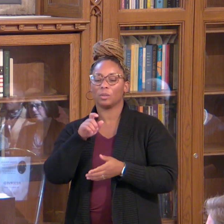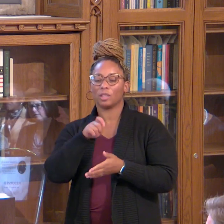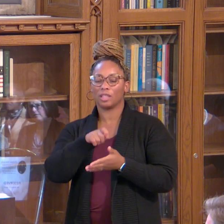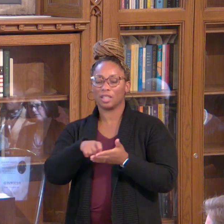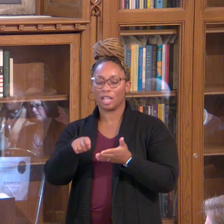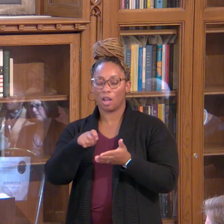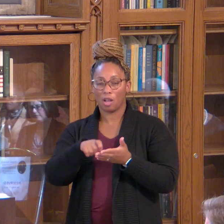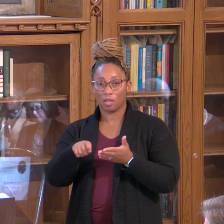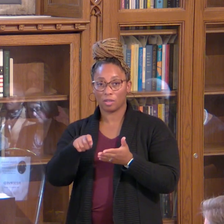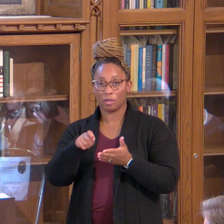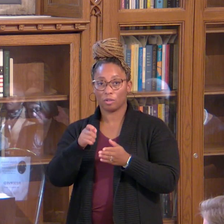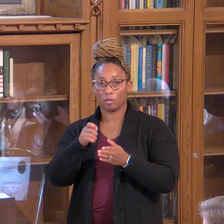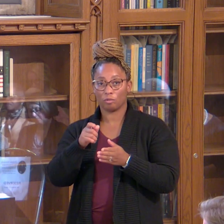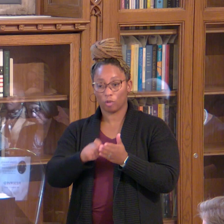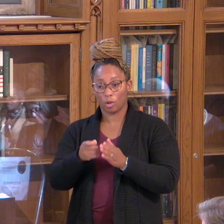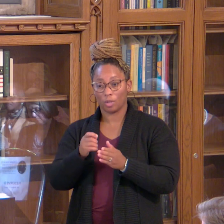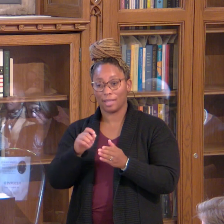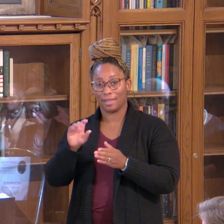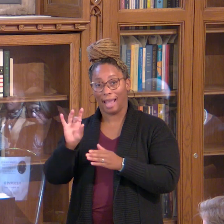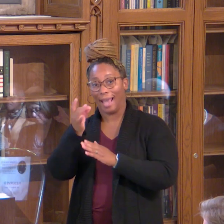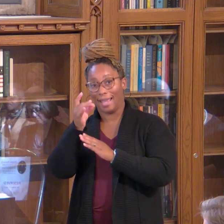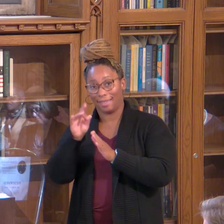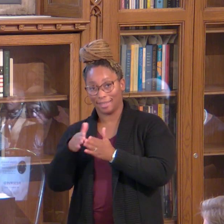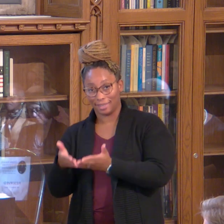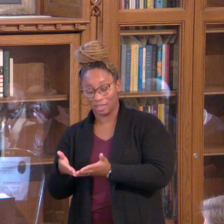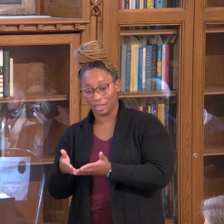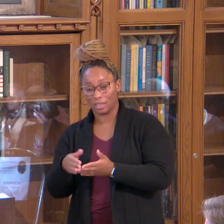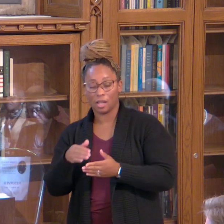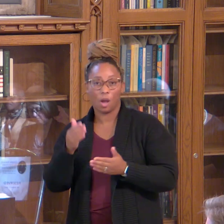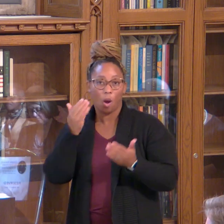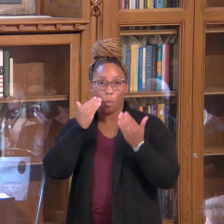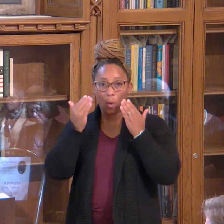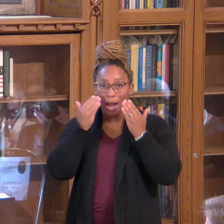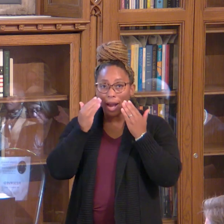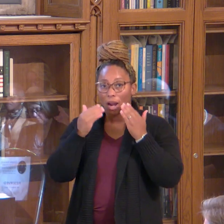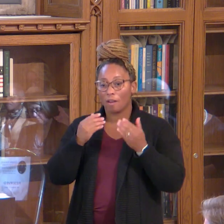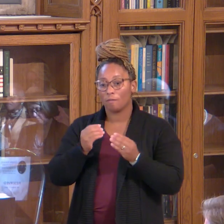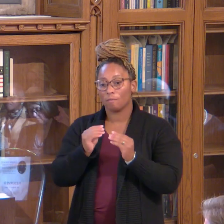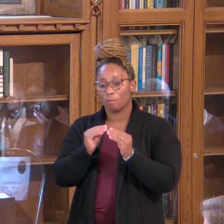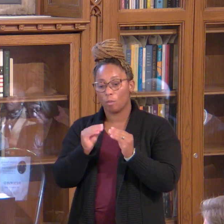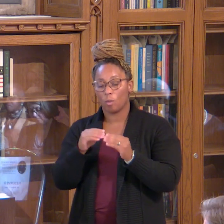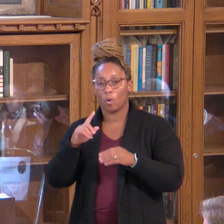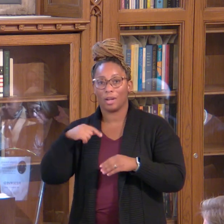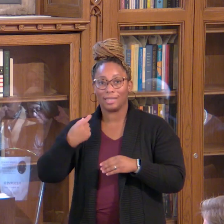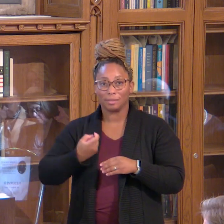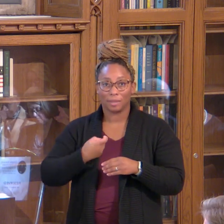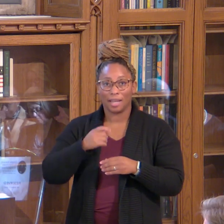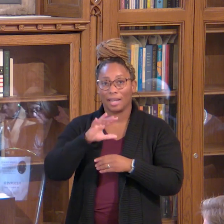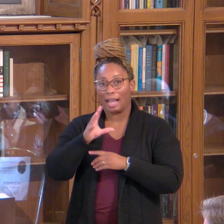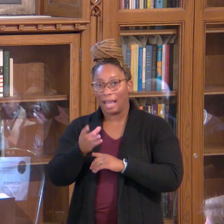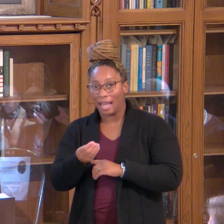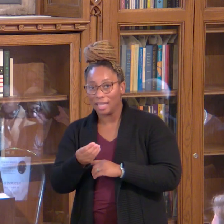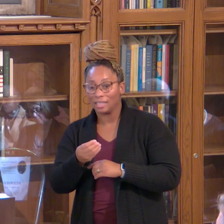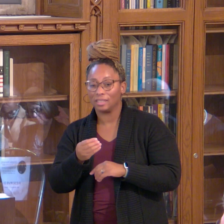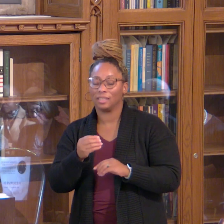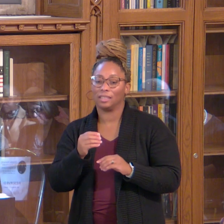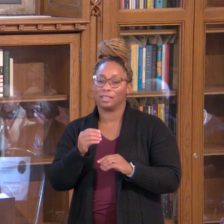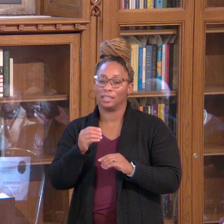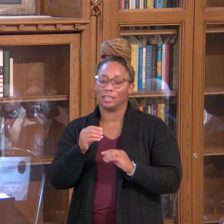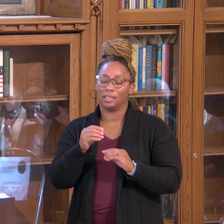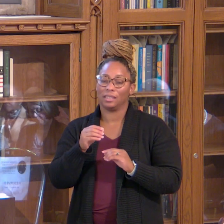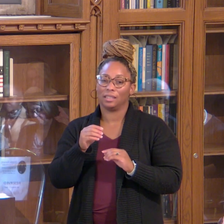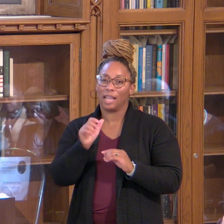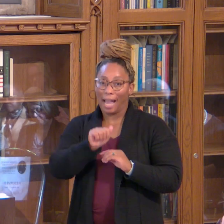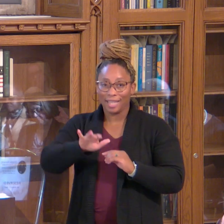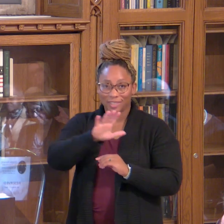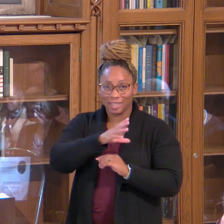Edition acknowledges awareness of the growing population of his Hispanics and Asians and American